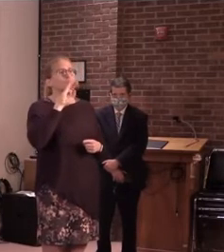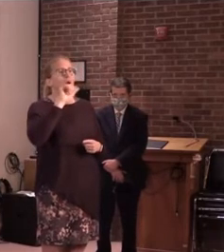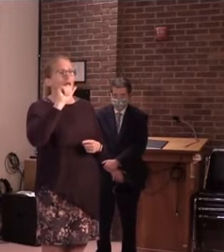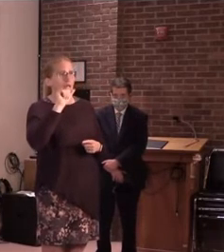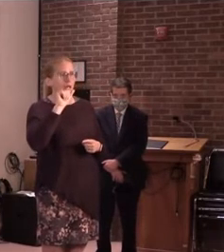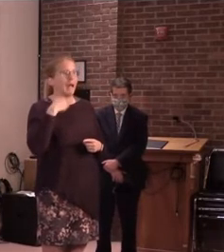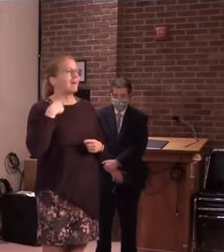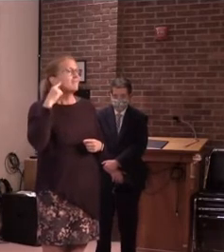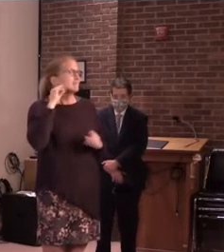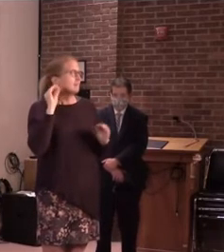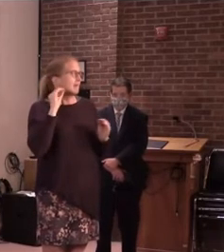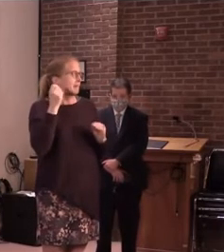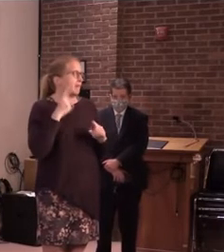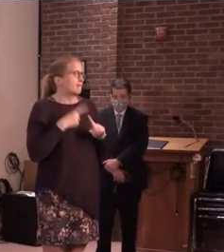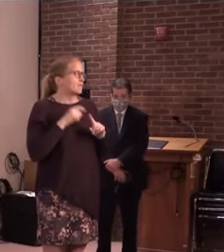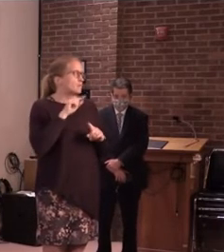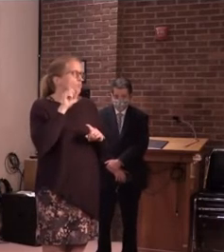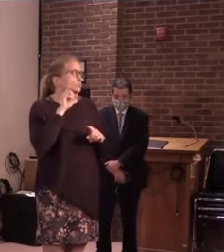point.